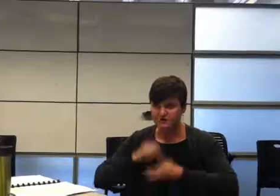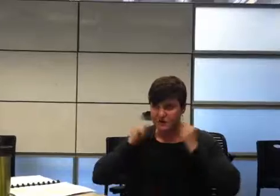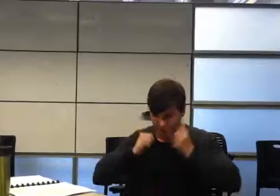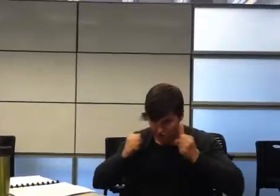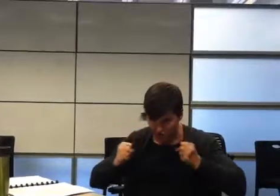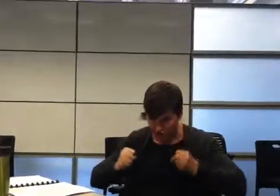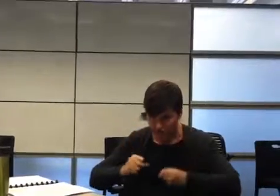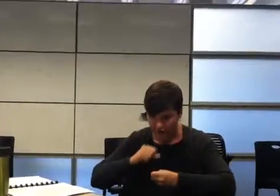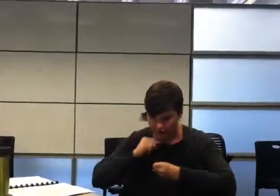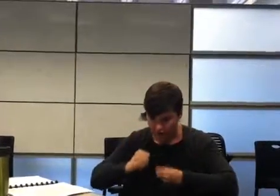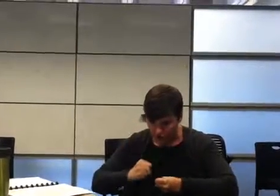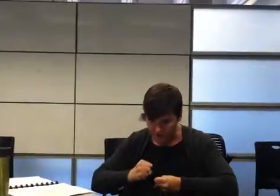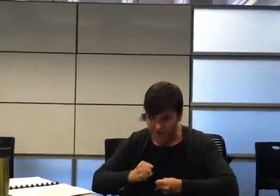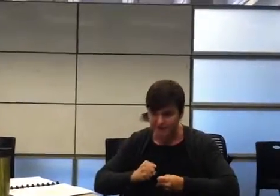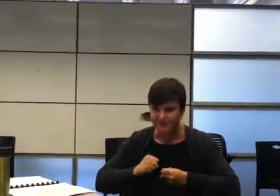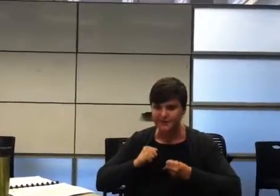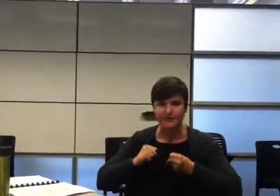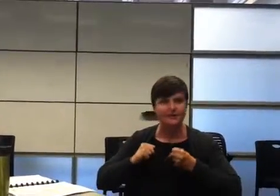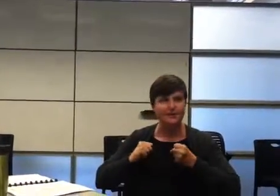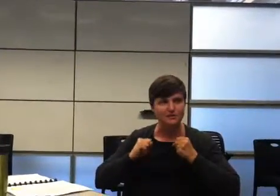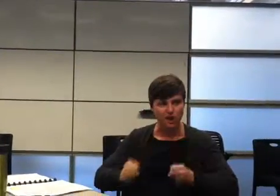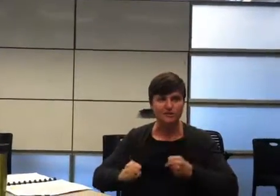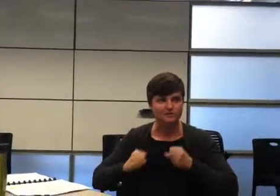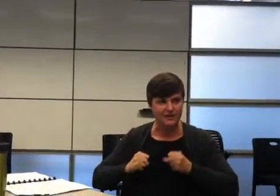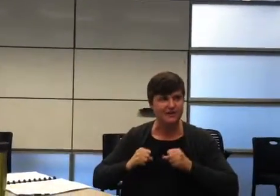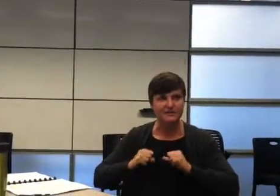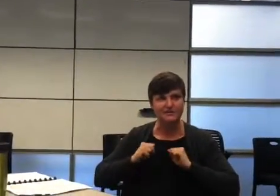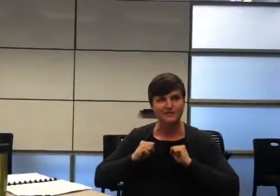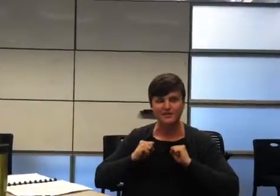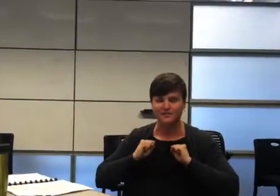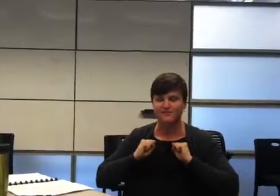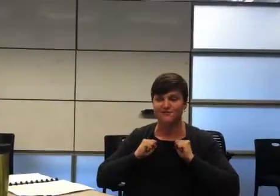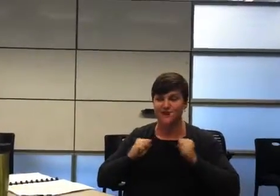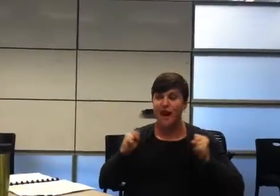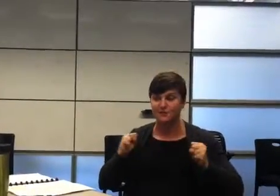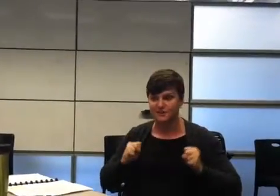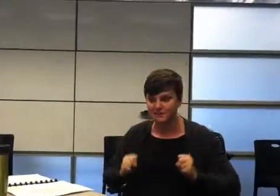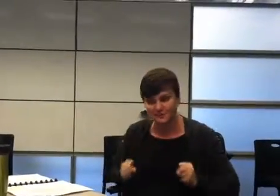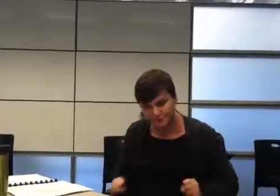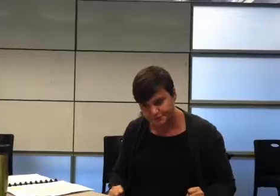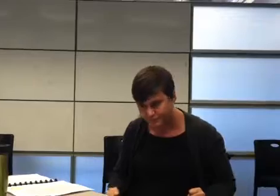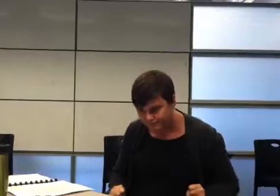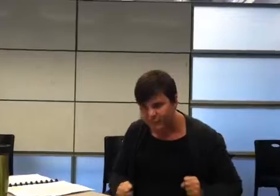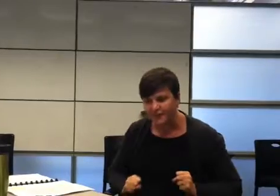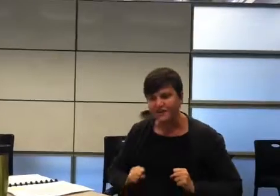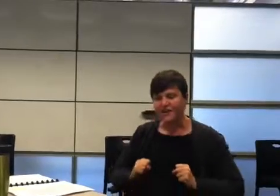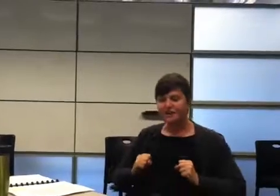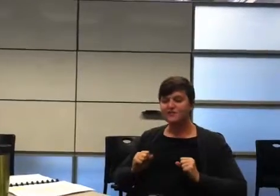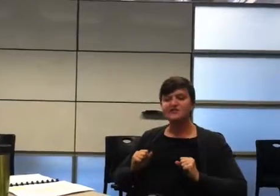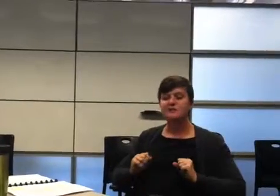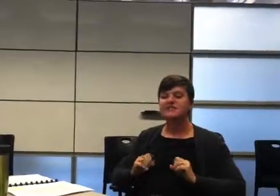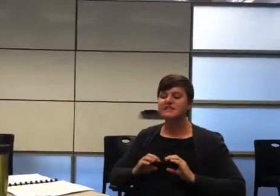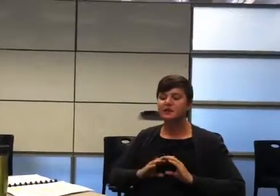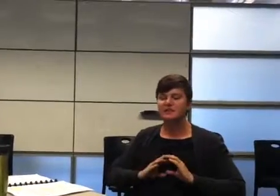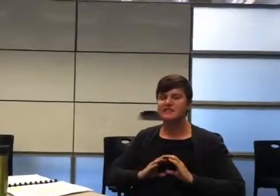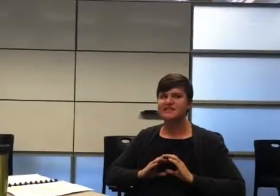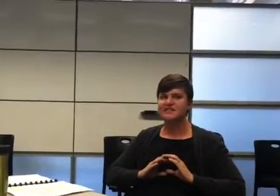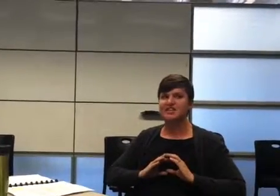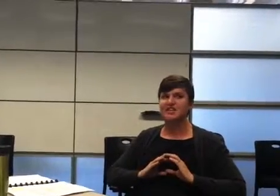face and not react and not say anything and it's fabulous. First time I did it, I was scared